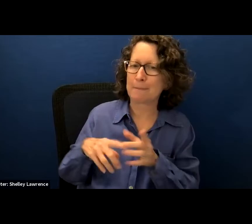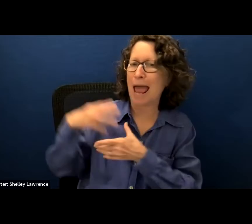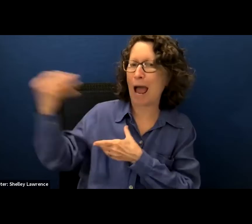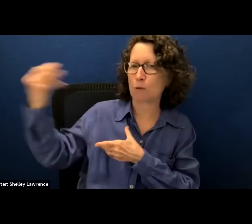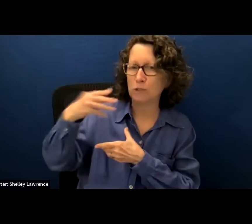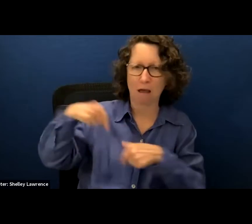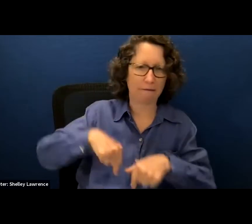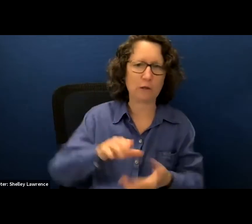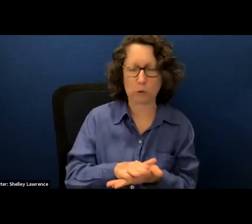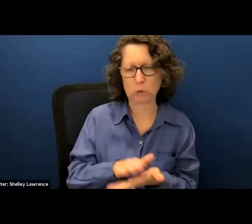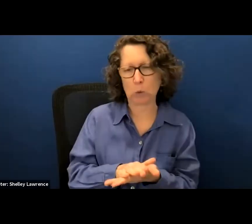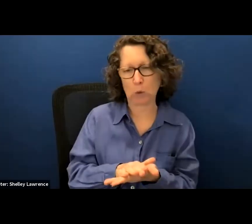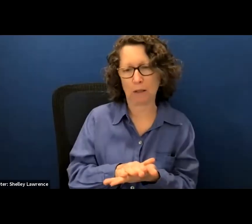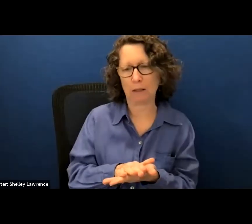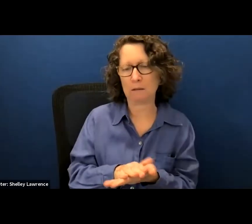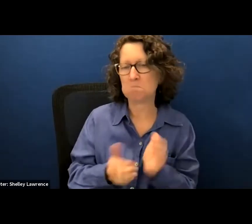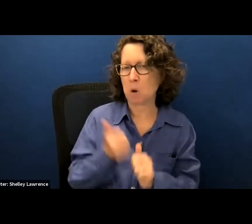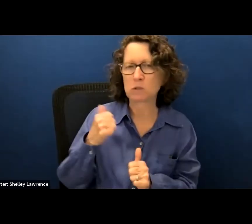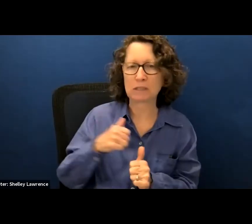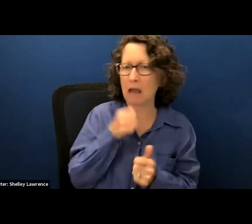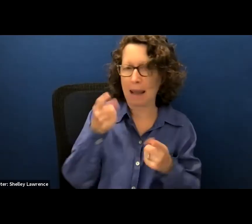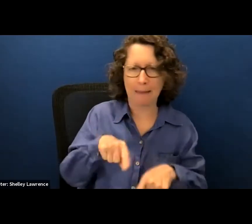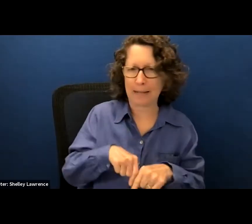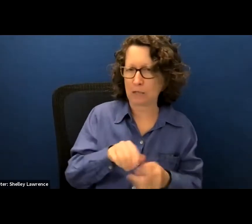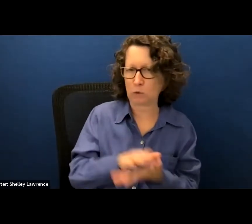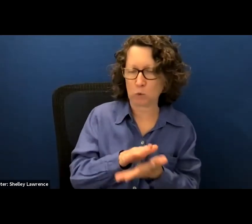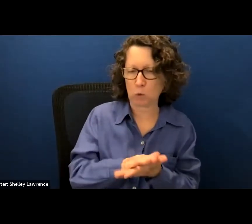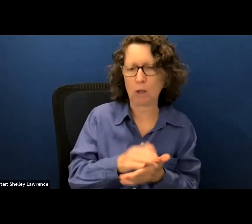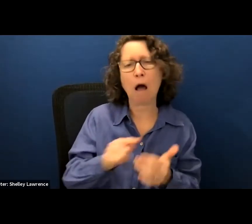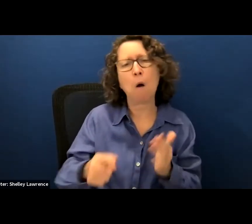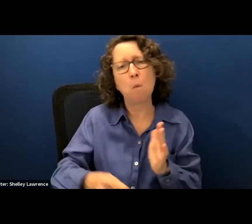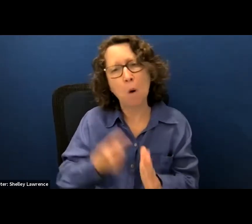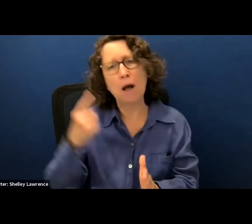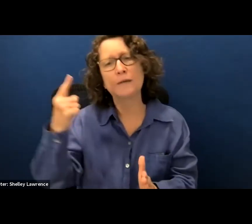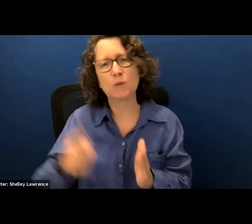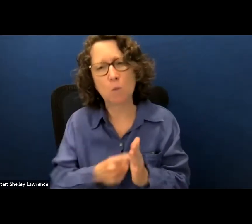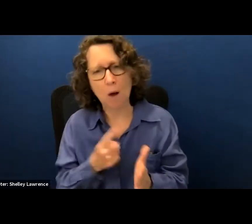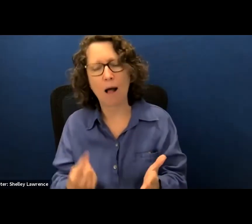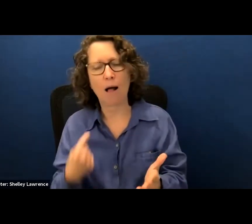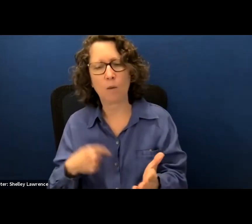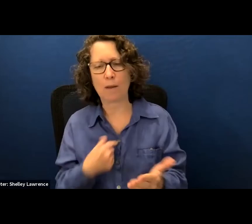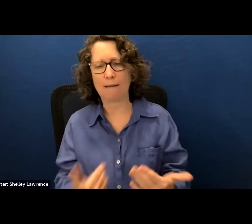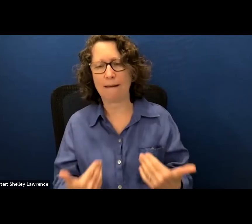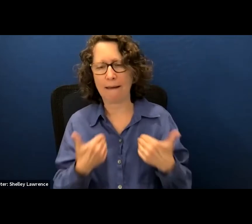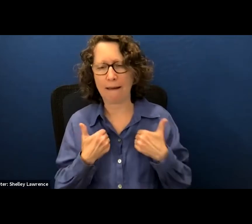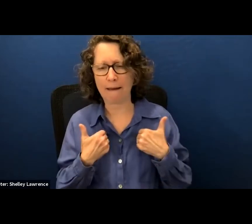outside of school. Yeah. Primarily, occasionally we will have